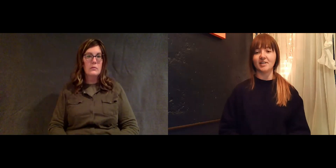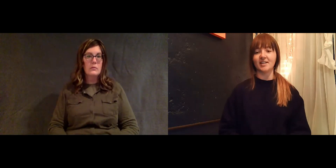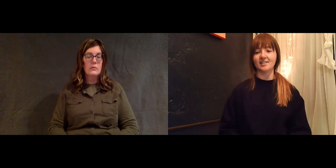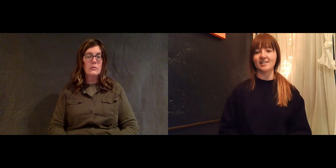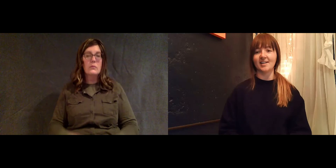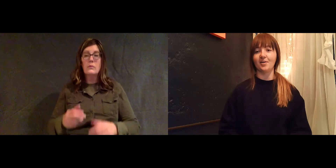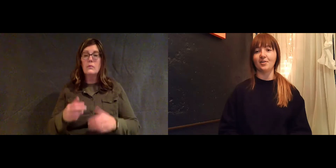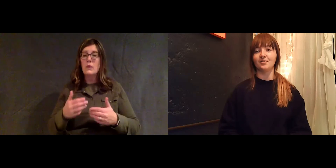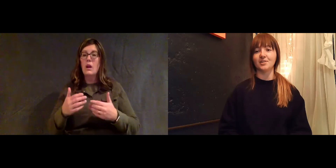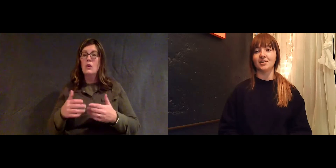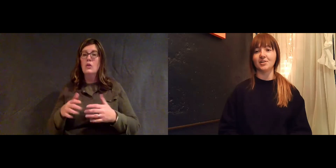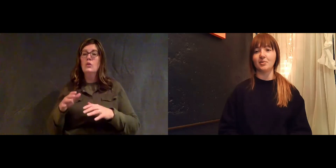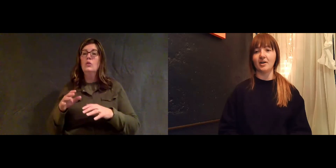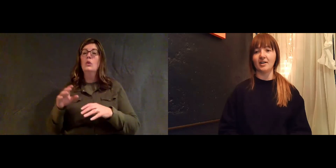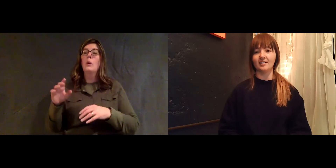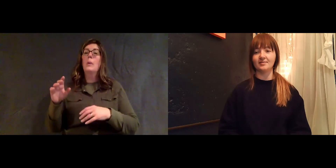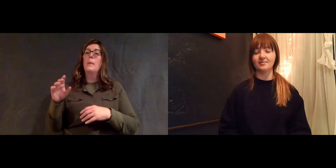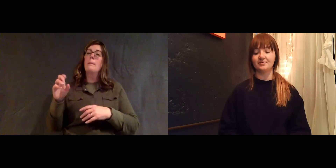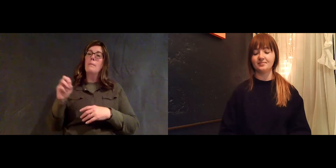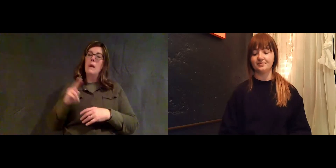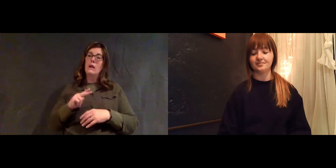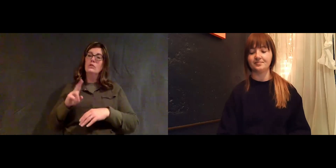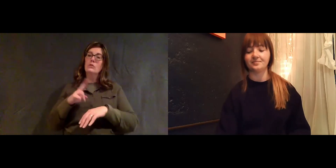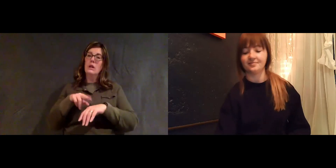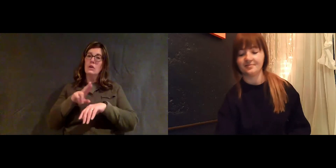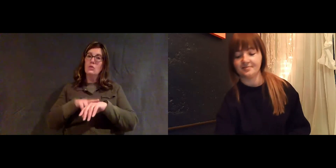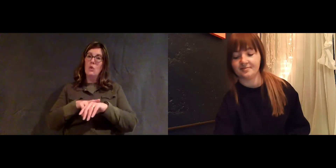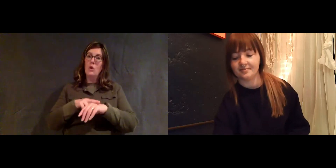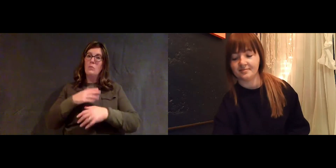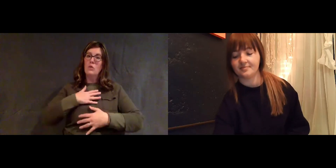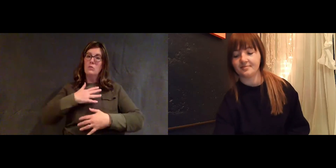natural breathing style for your body.